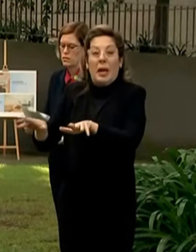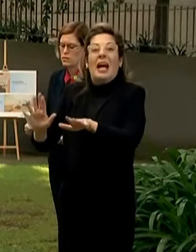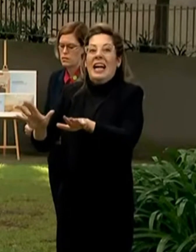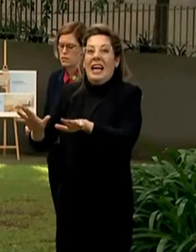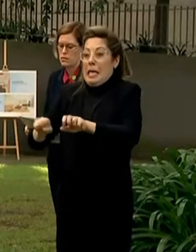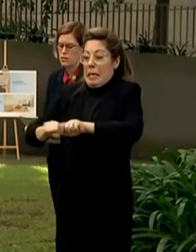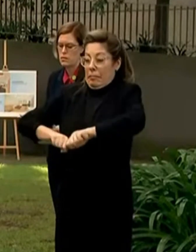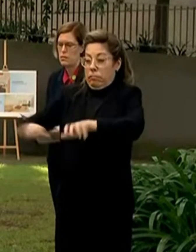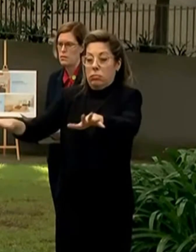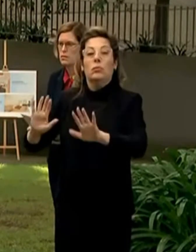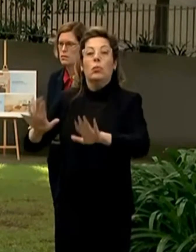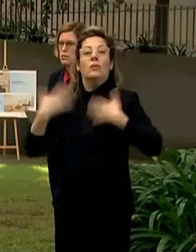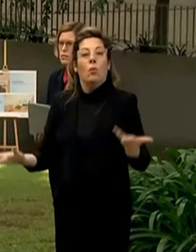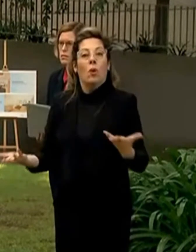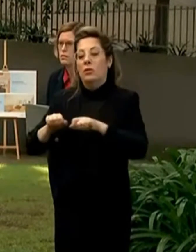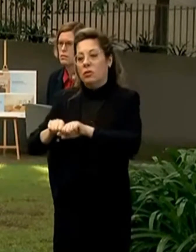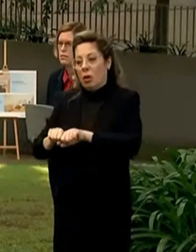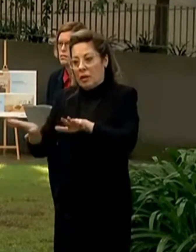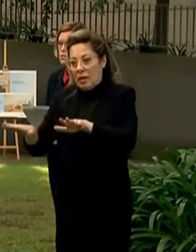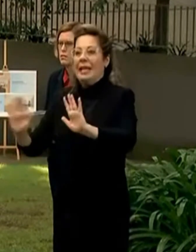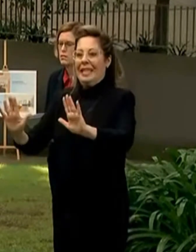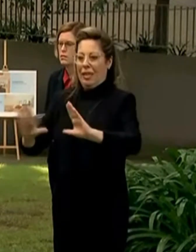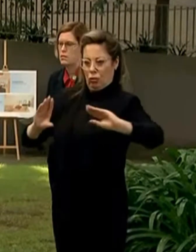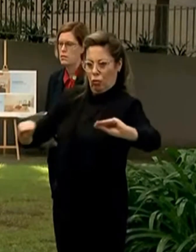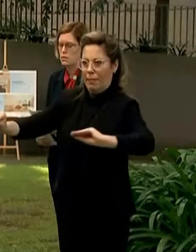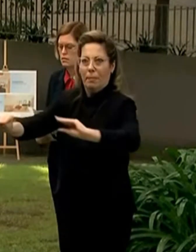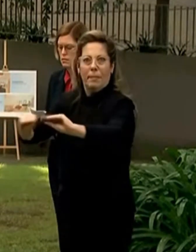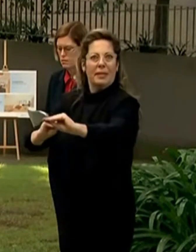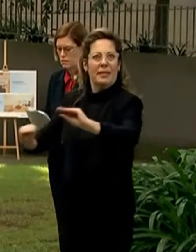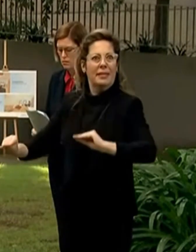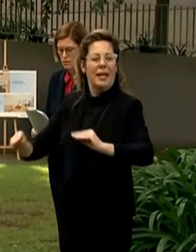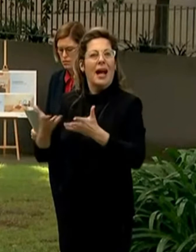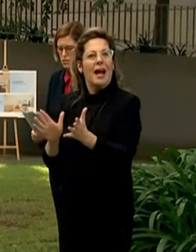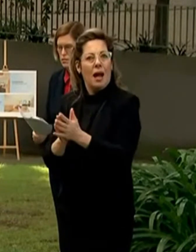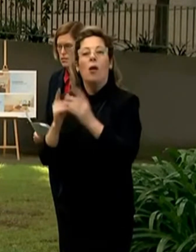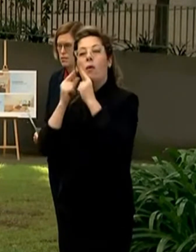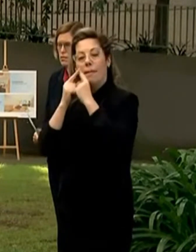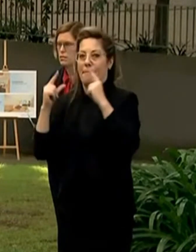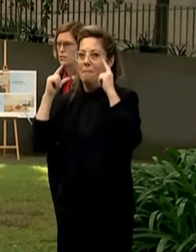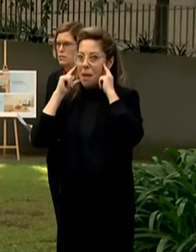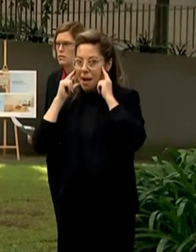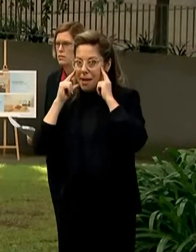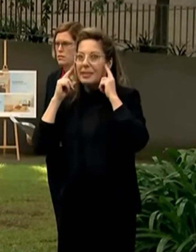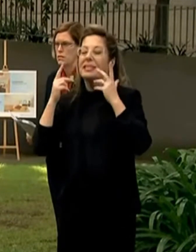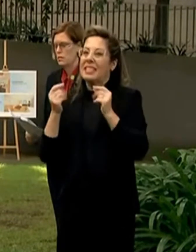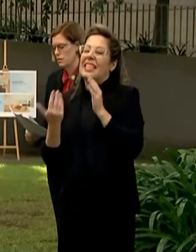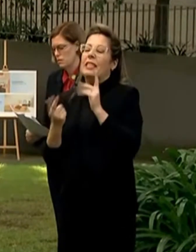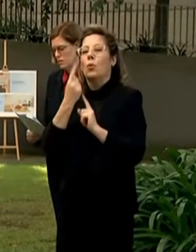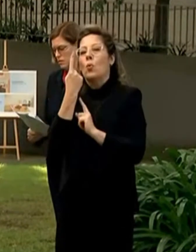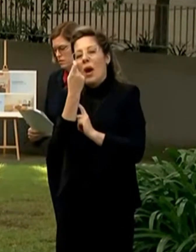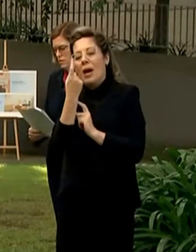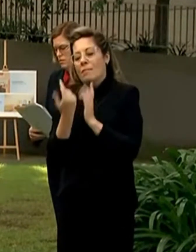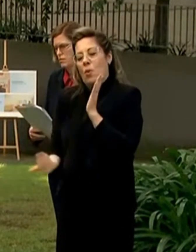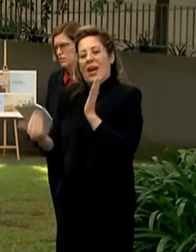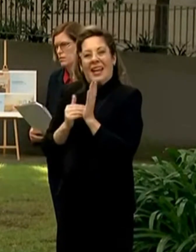have subsided and don't pose a risk to the community. So the additional recommendation around masks means that